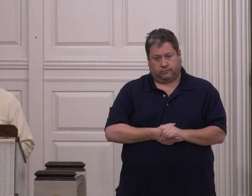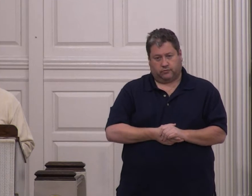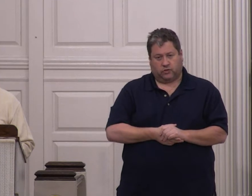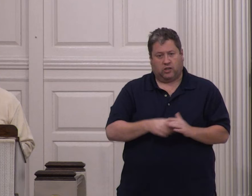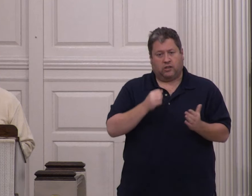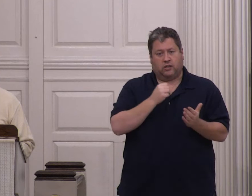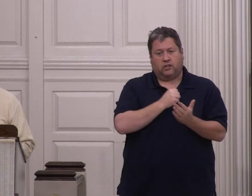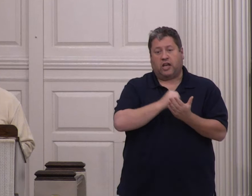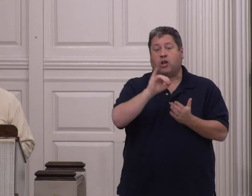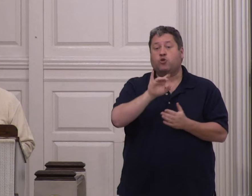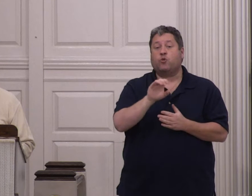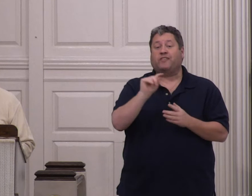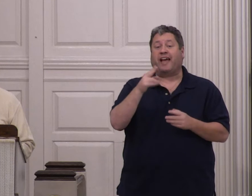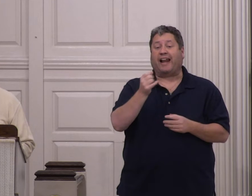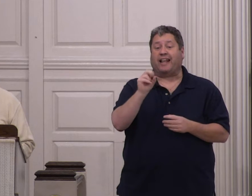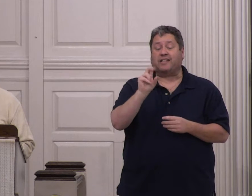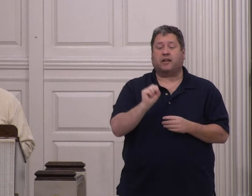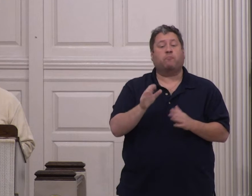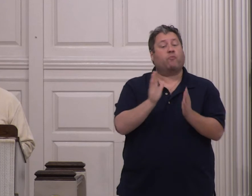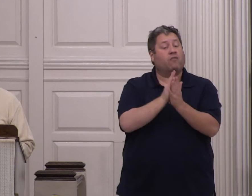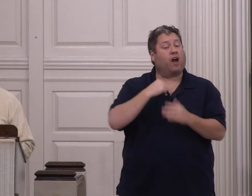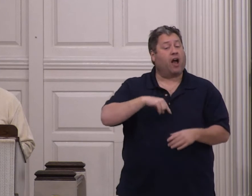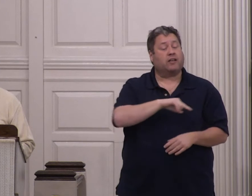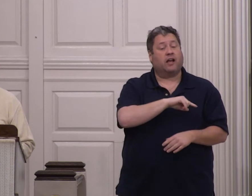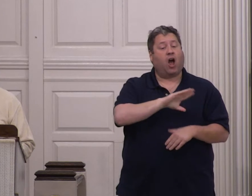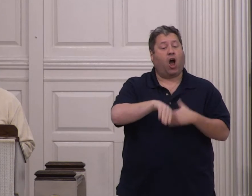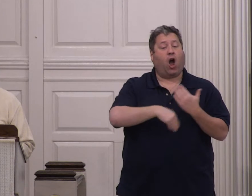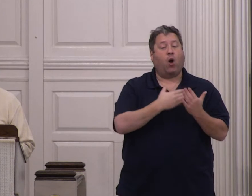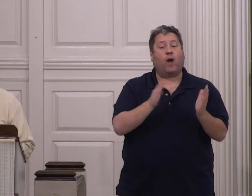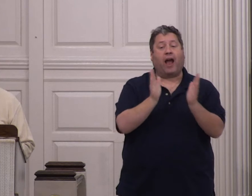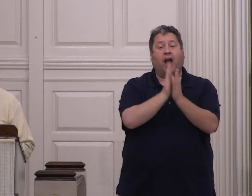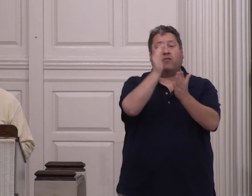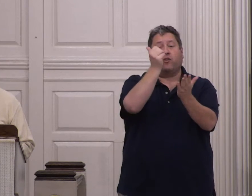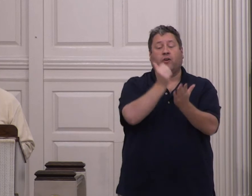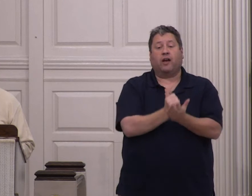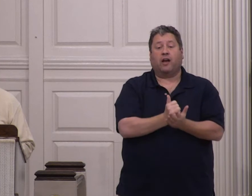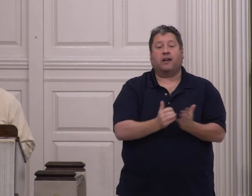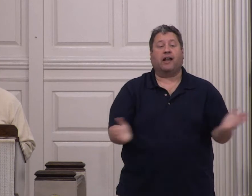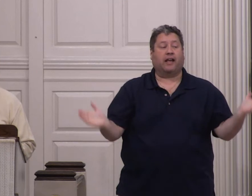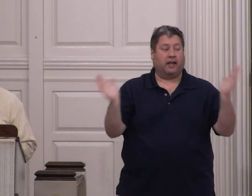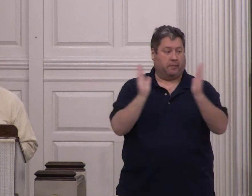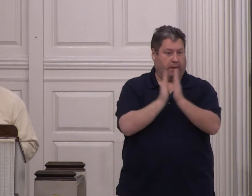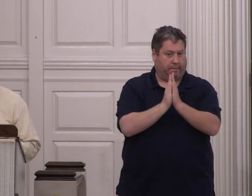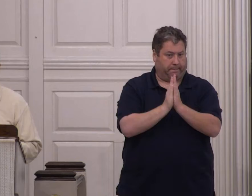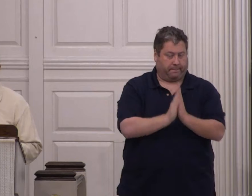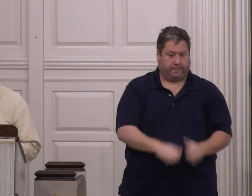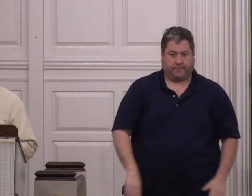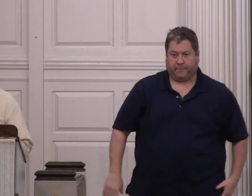Saint Jude Thaddeus, pray for us and for all who invoke your aid.